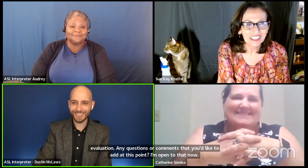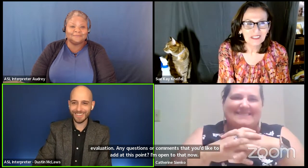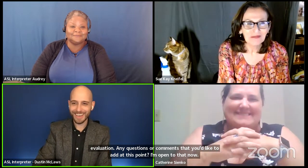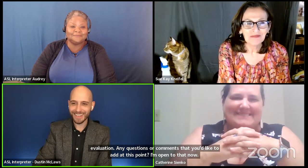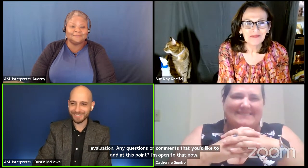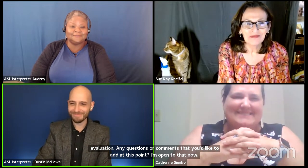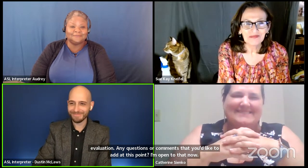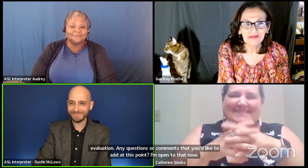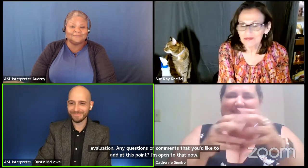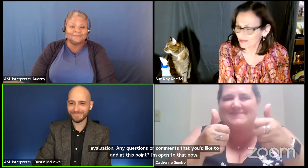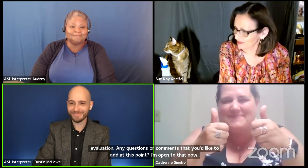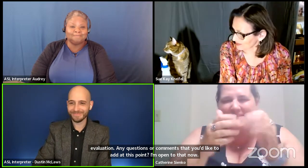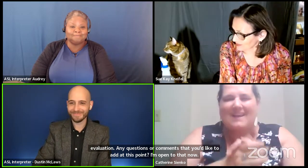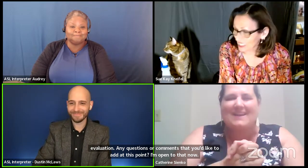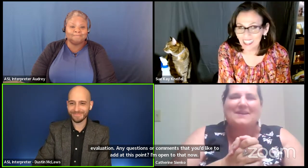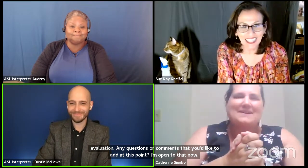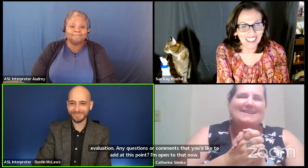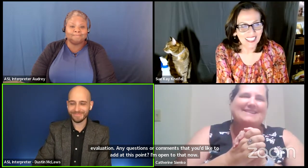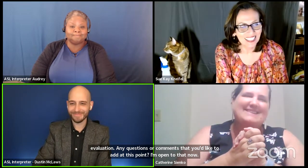Such a cute cat.